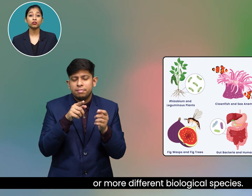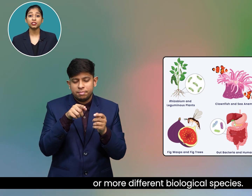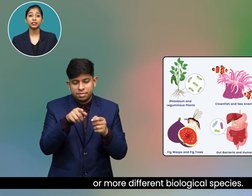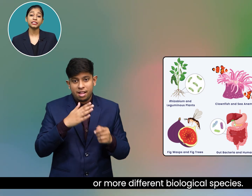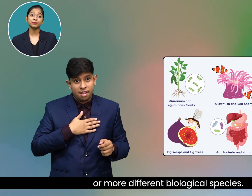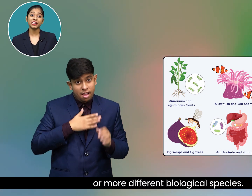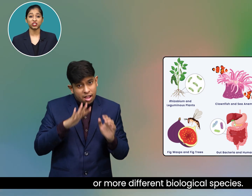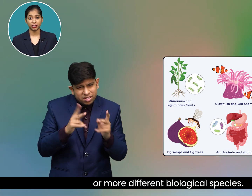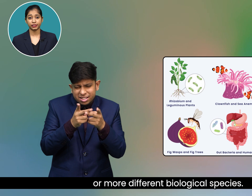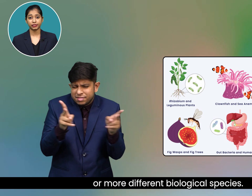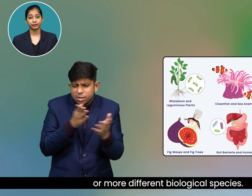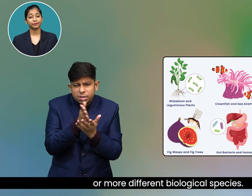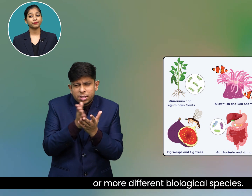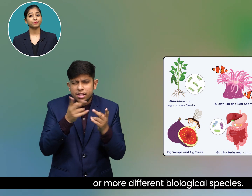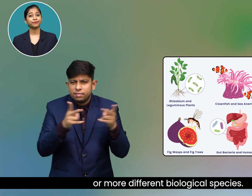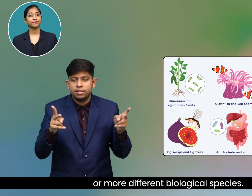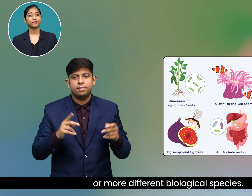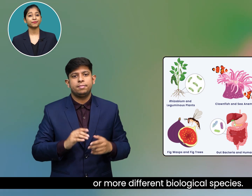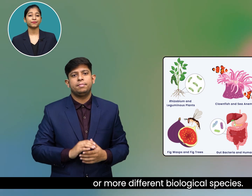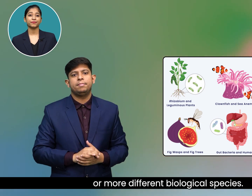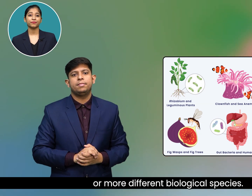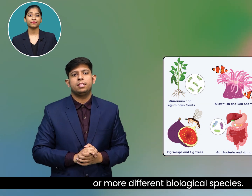different biological species.